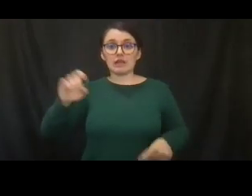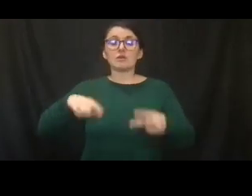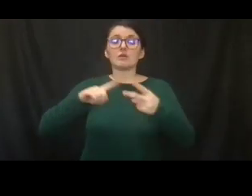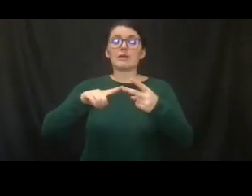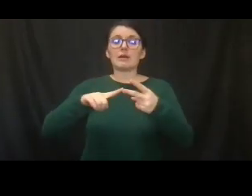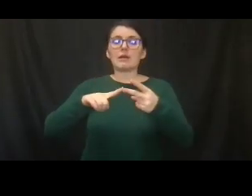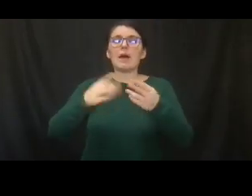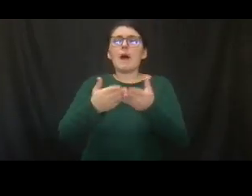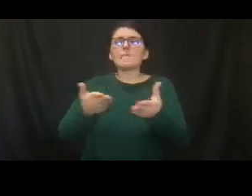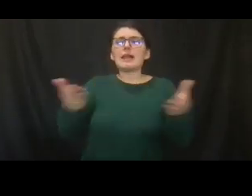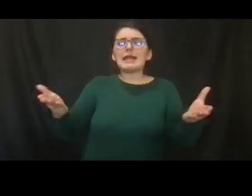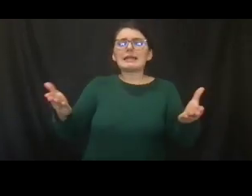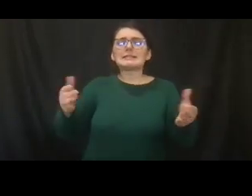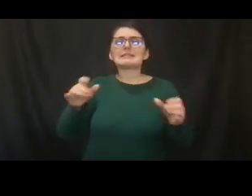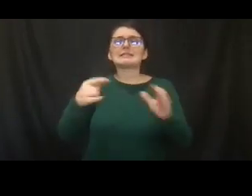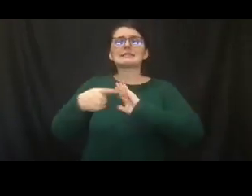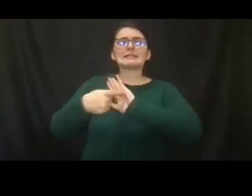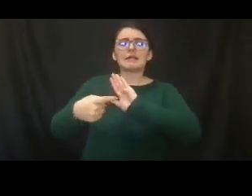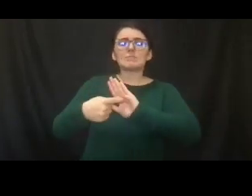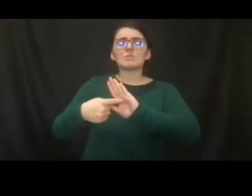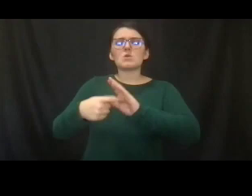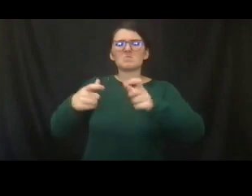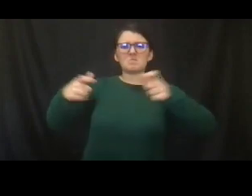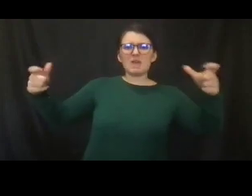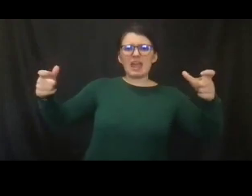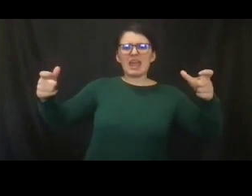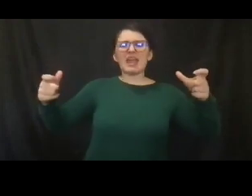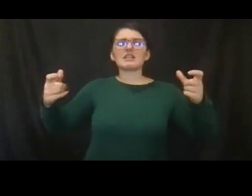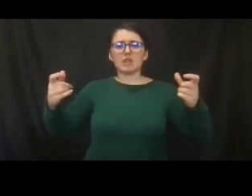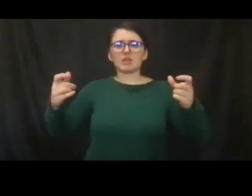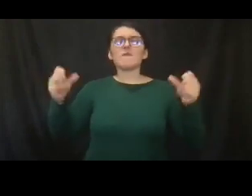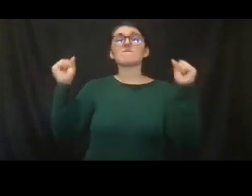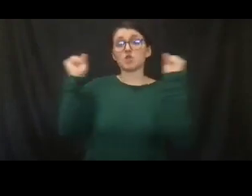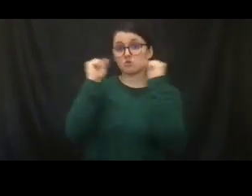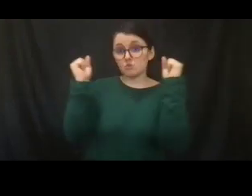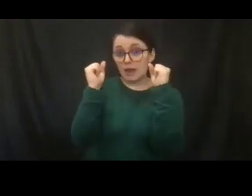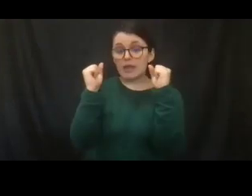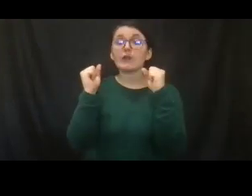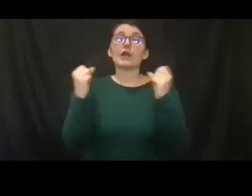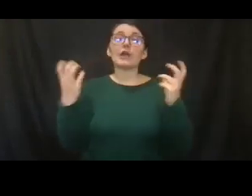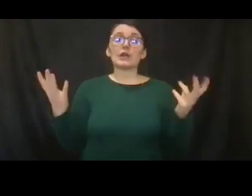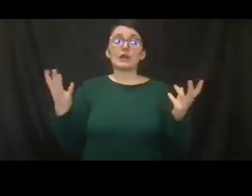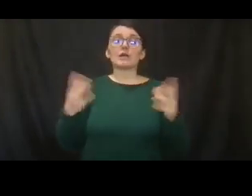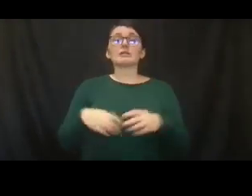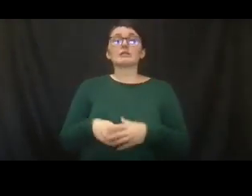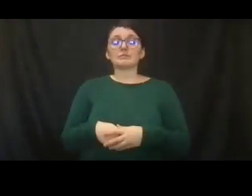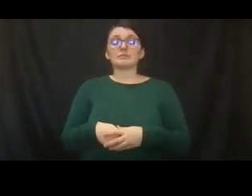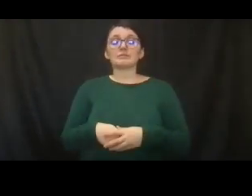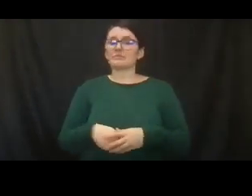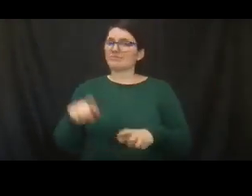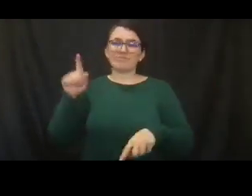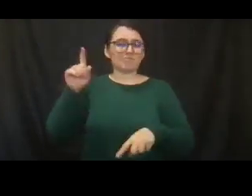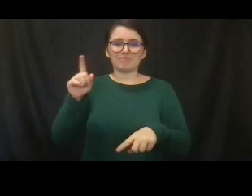appliances, so like big bulky appliances like refrigerators, those will stay out. Those cannot